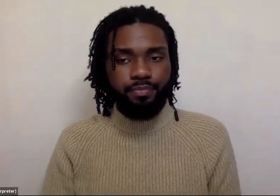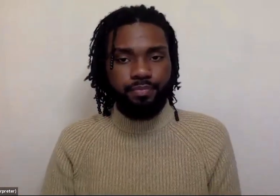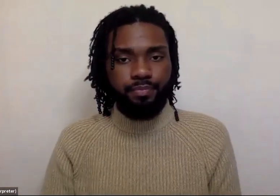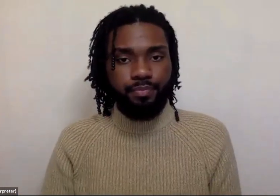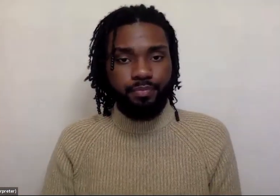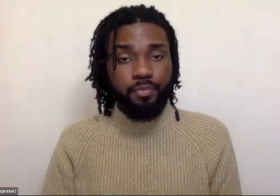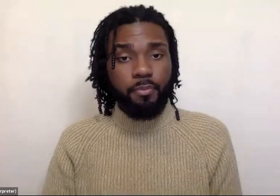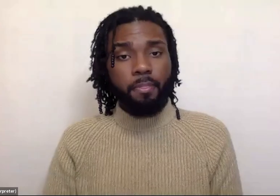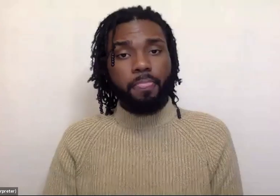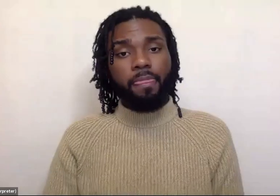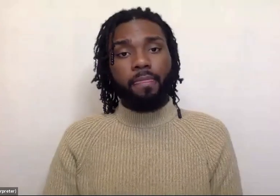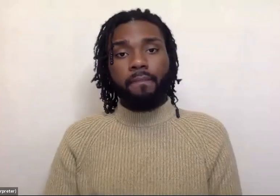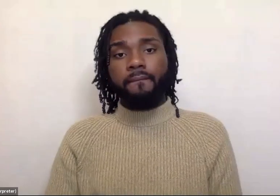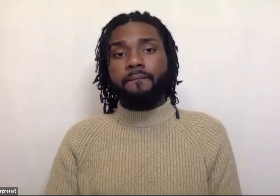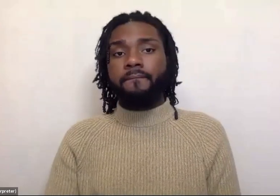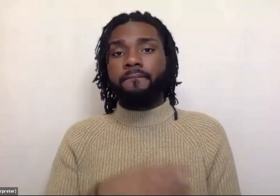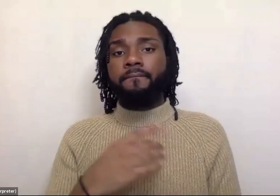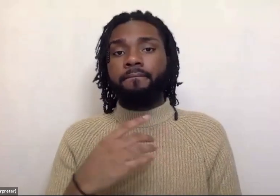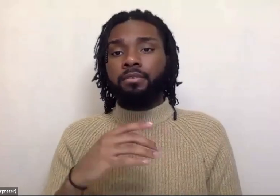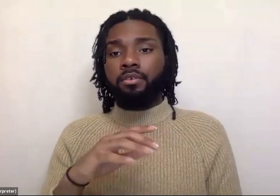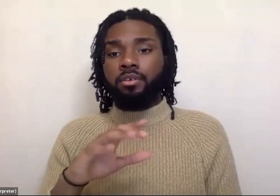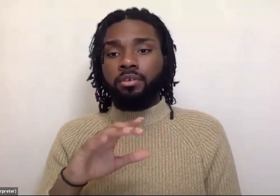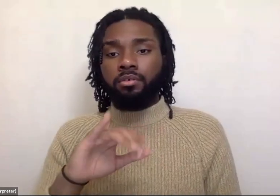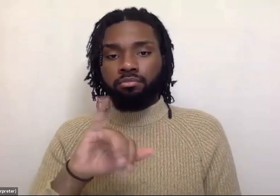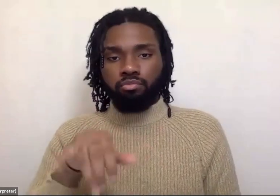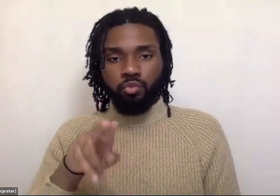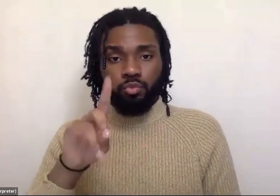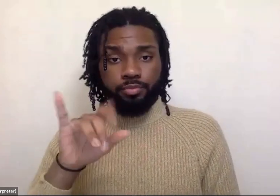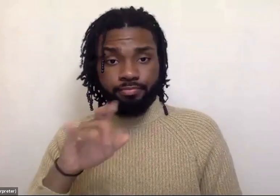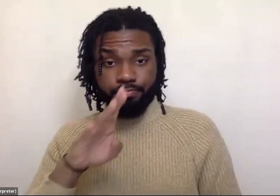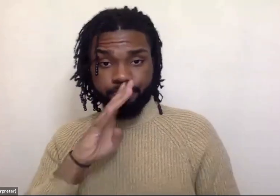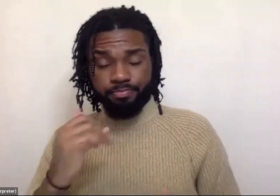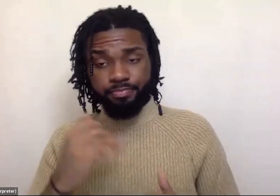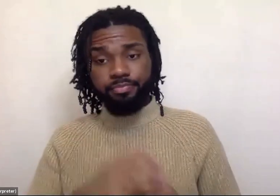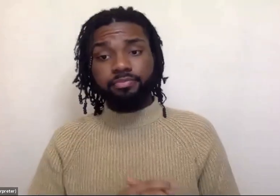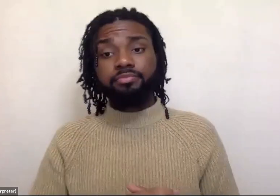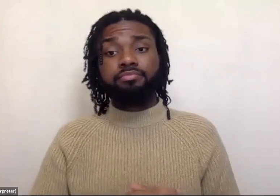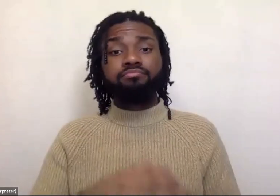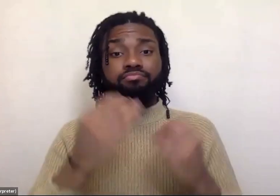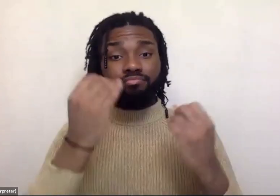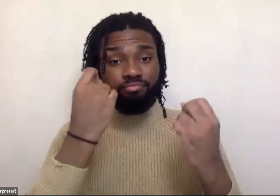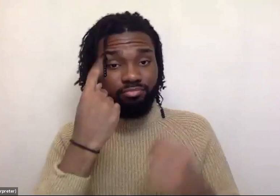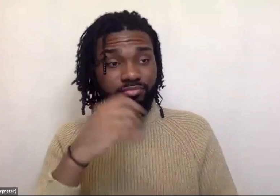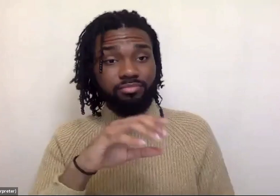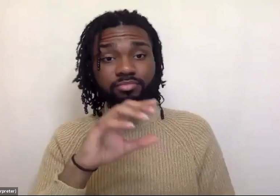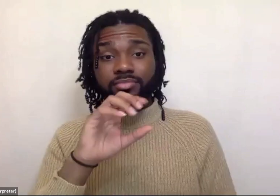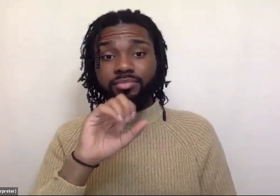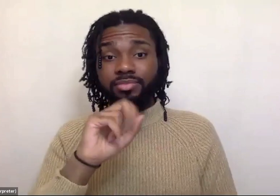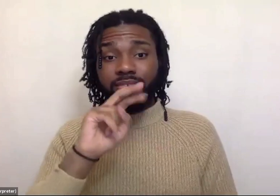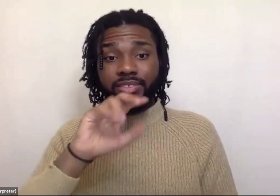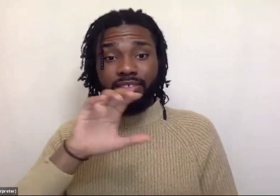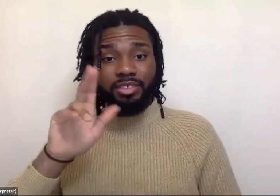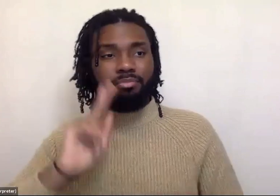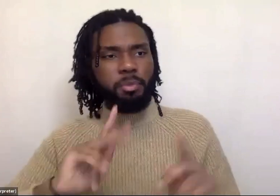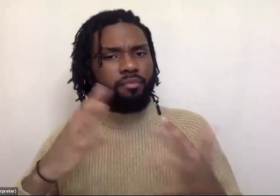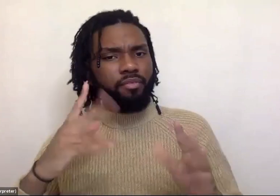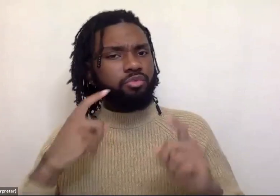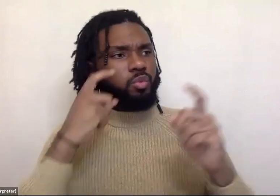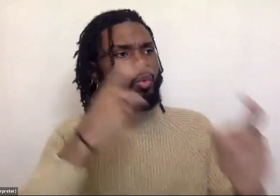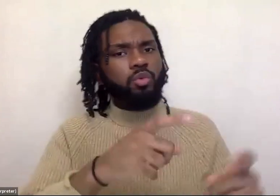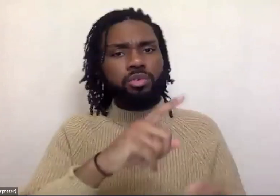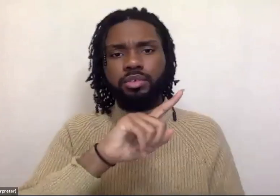And I would just say two things. One is that SNCC people donate to Zinn Ed. I mean, that's the thing. One of our SNCC